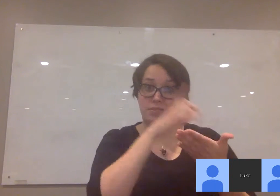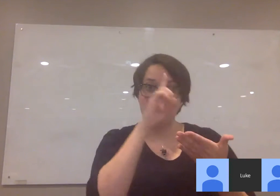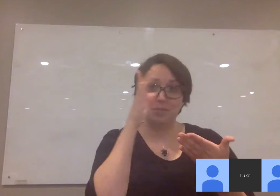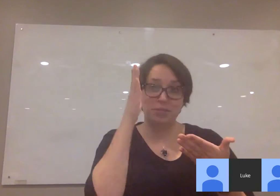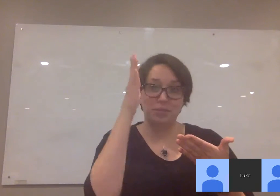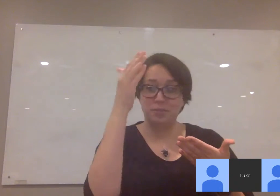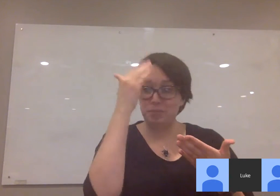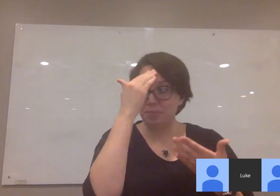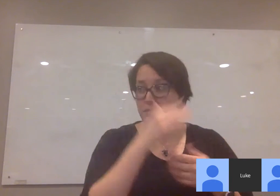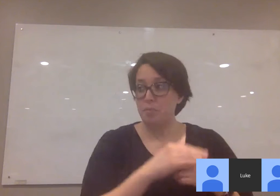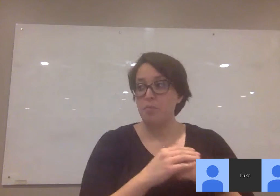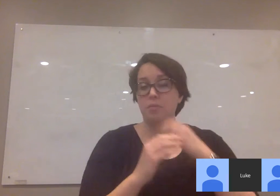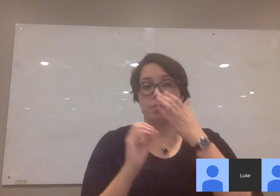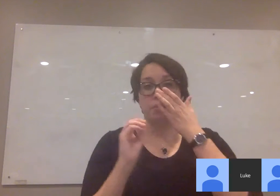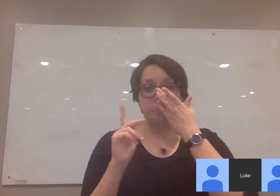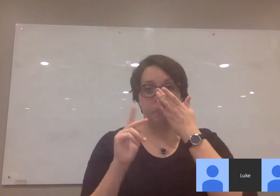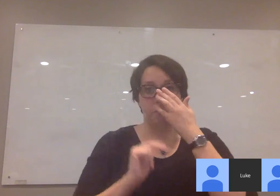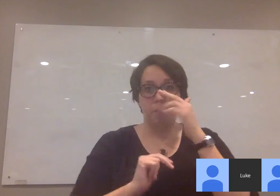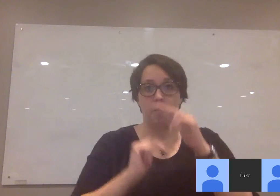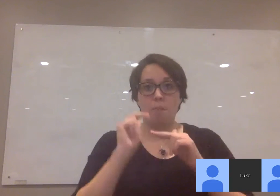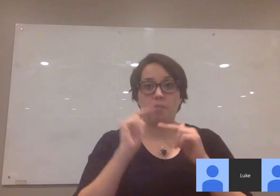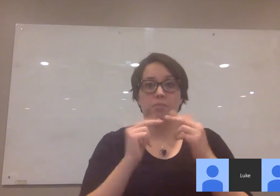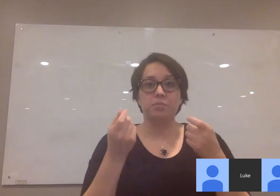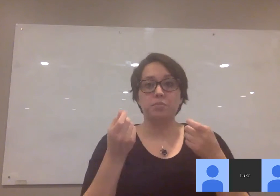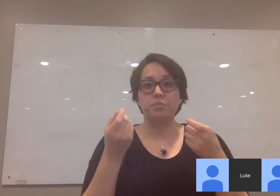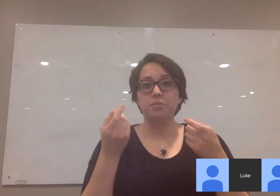So when building a concurrent system,